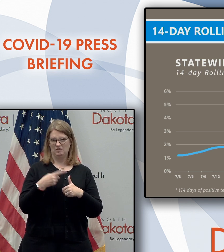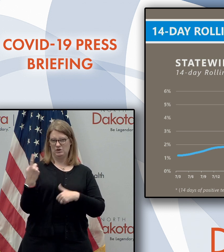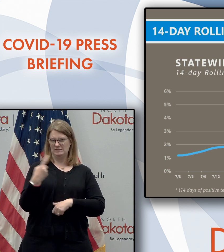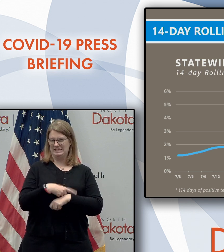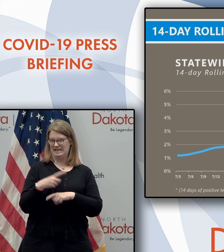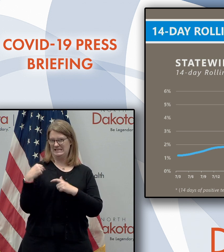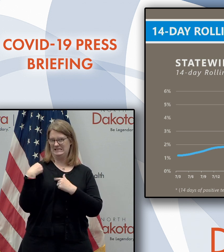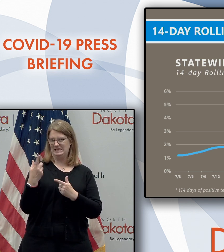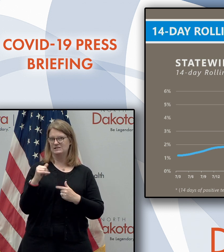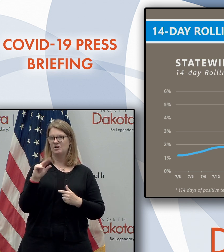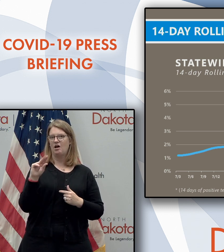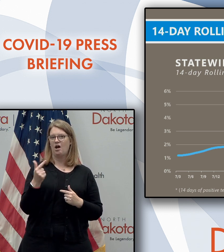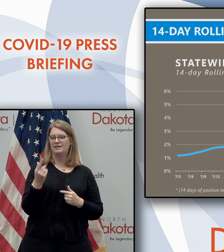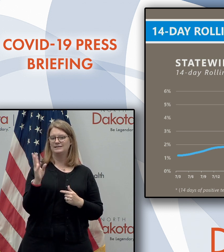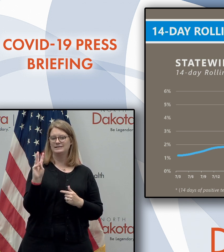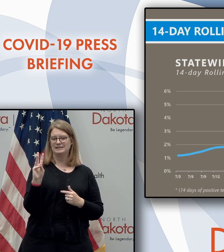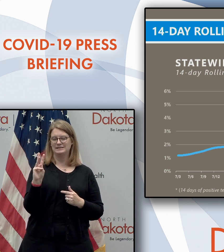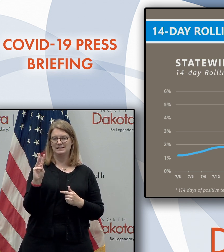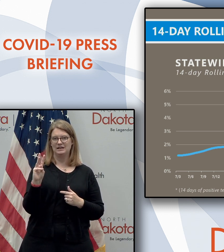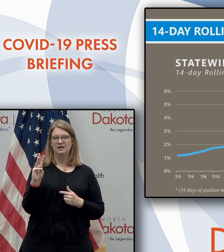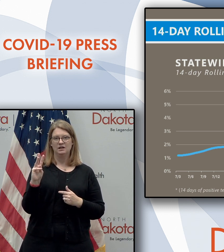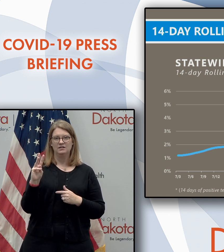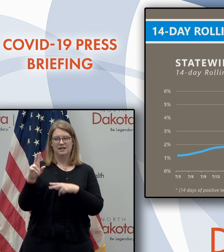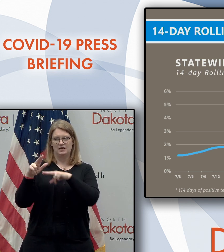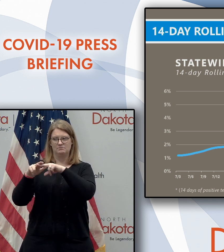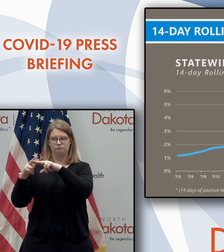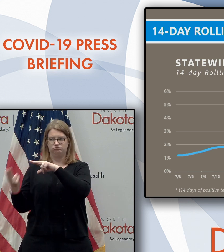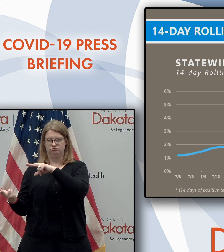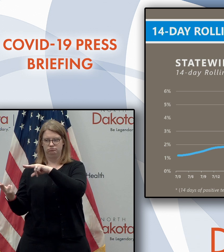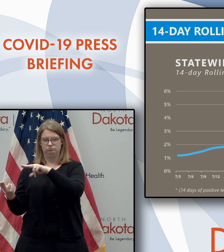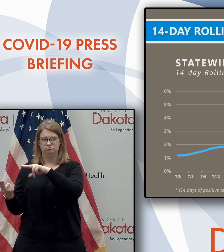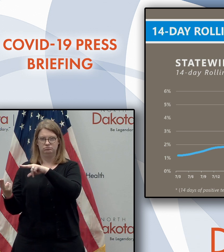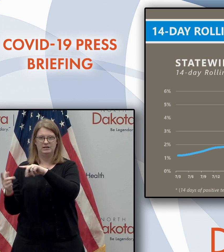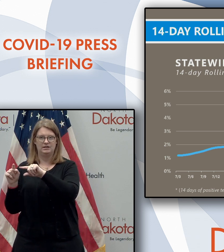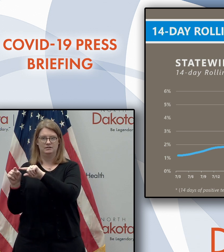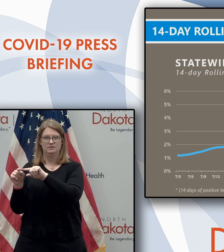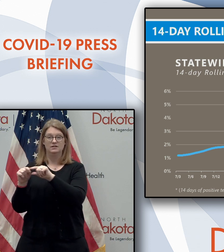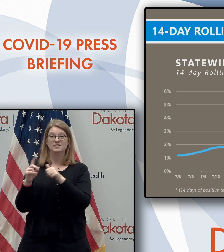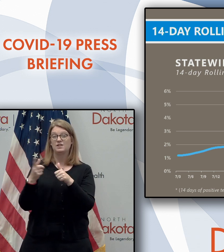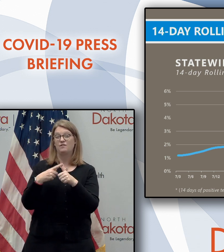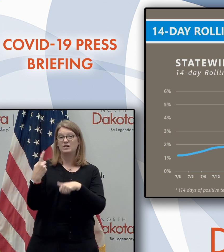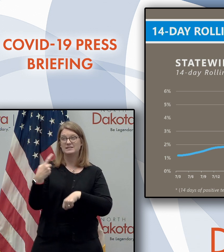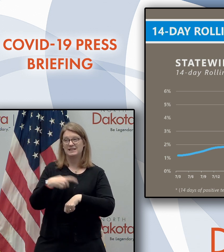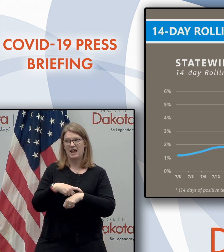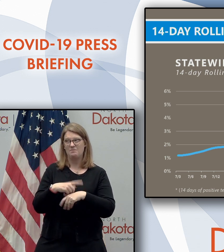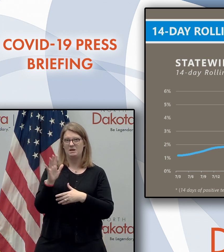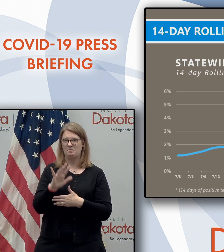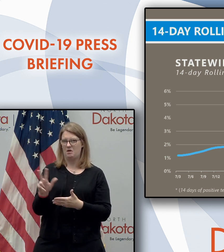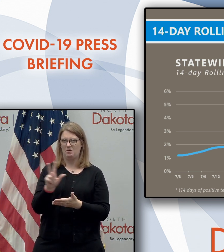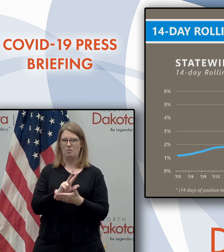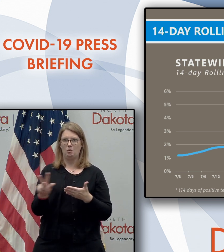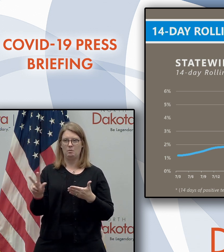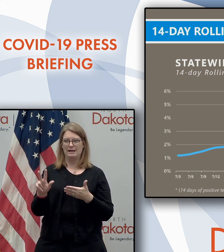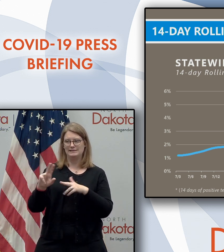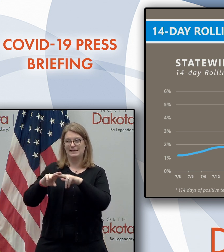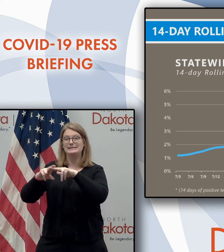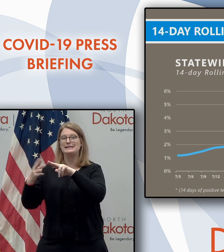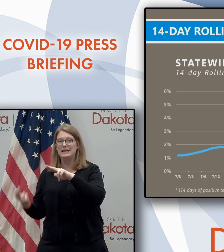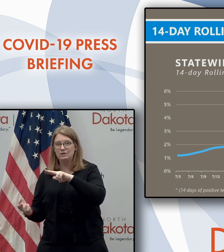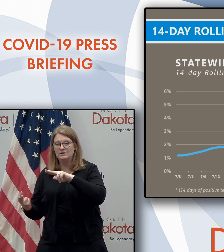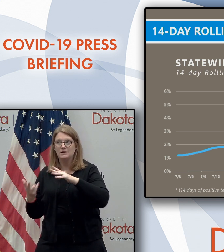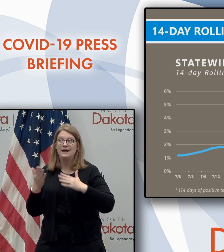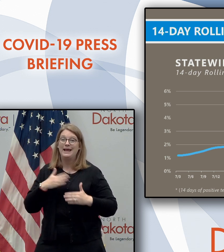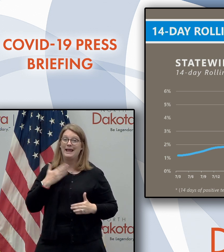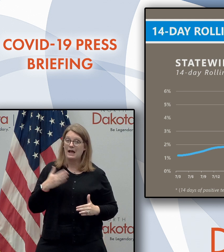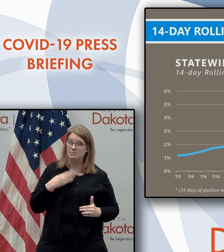August 16th that the rolling average has decreased compared to the previous day. So the first time in about 3 weeks. So happy to see that. Hopefully